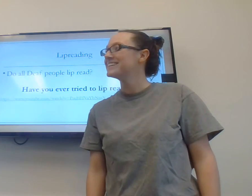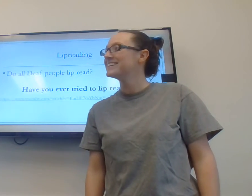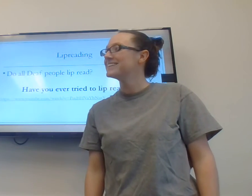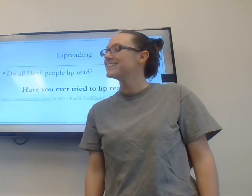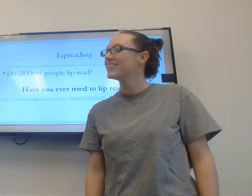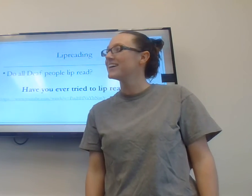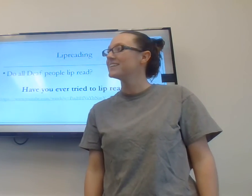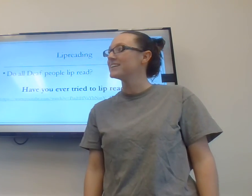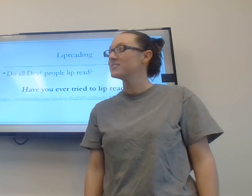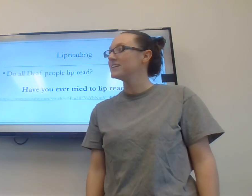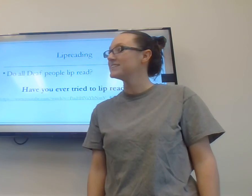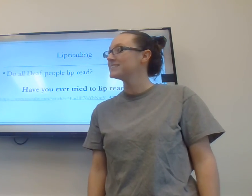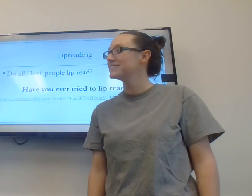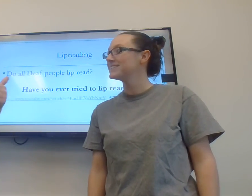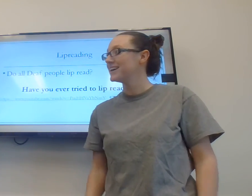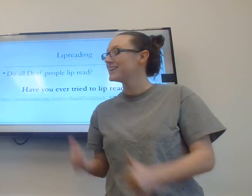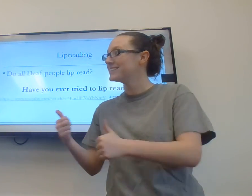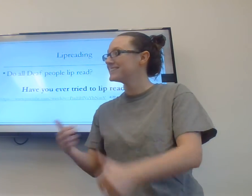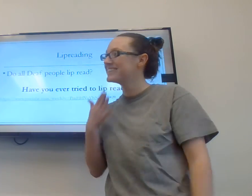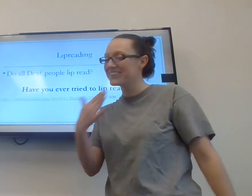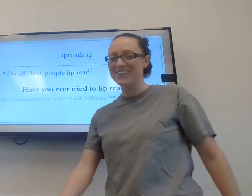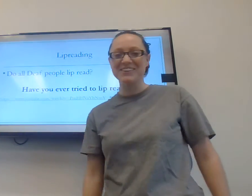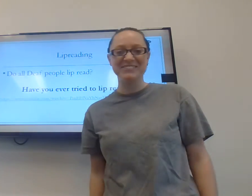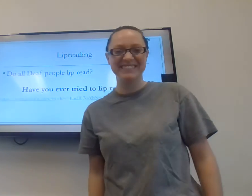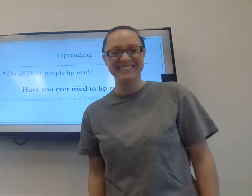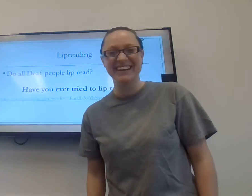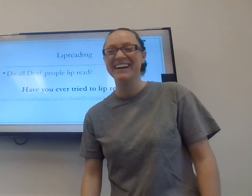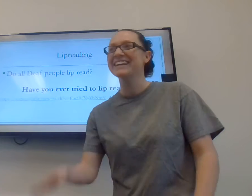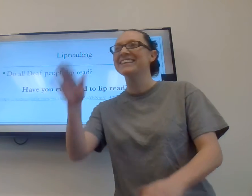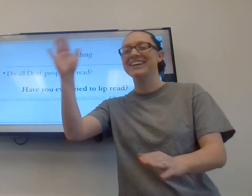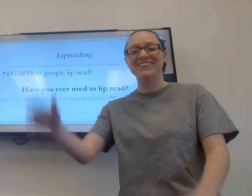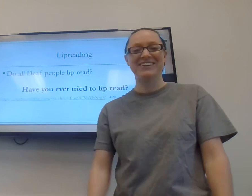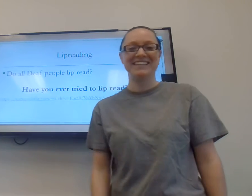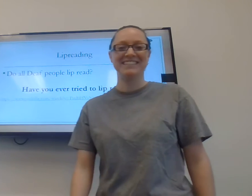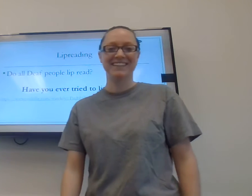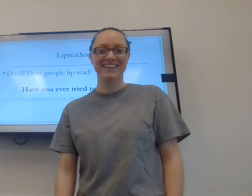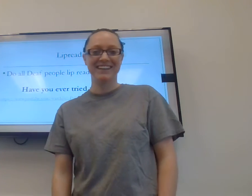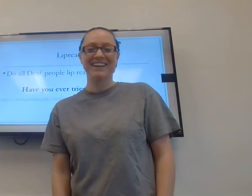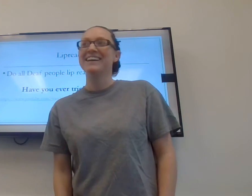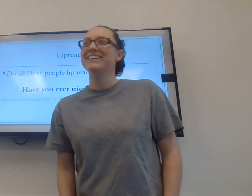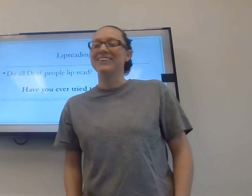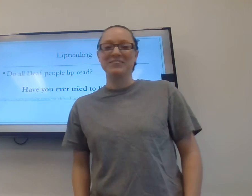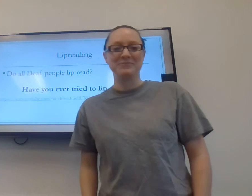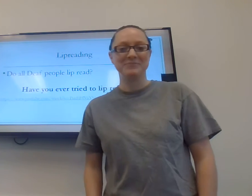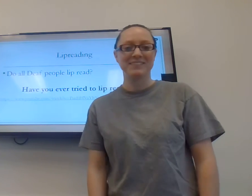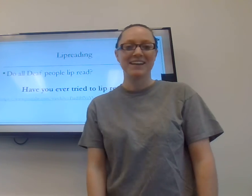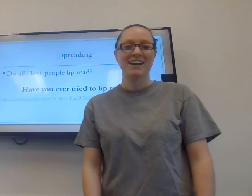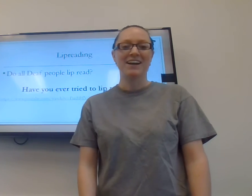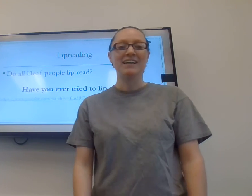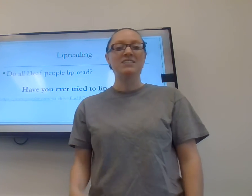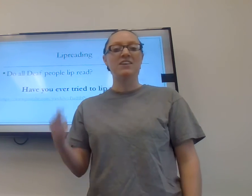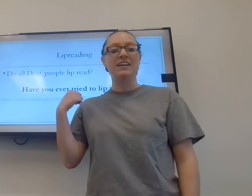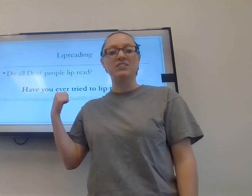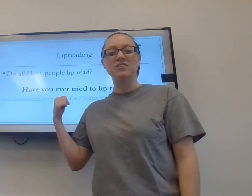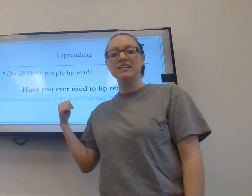yeah. Okay, that's fine. Okay. Yeah. Thank you. You're welcome. All right. Thank you, Dr. Hansen. Thanks. You're welcome. All right. So the next one